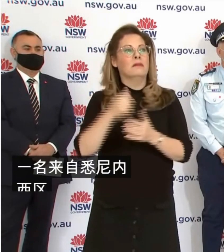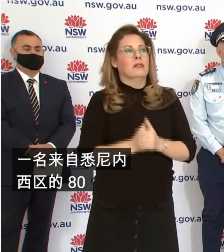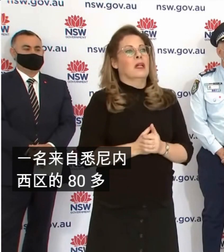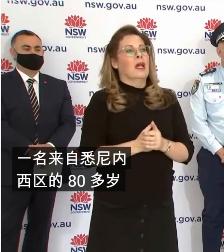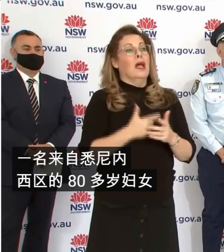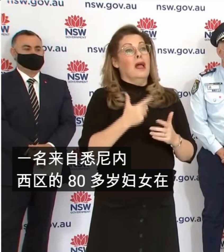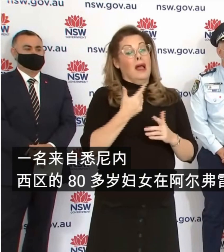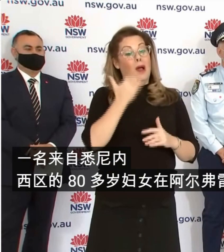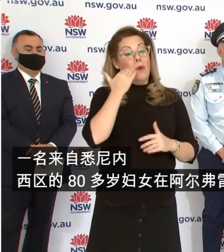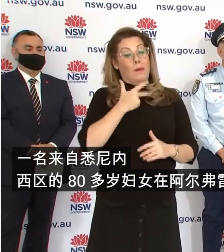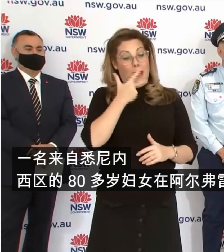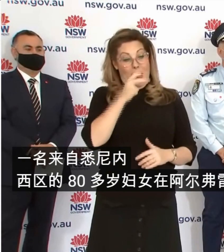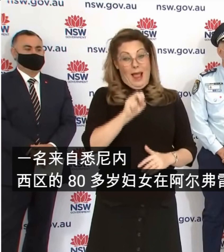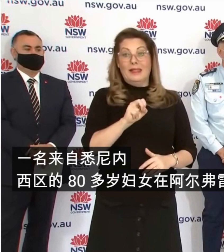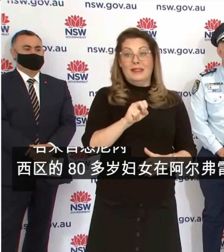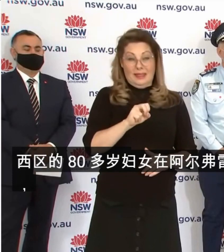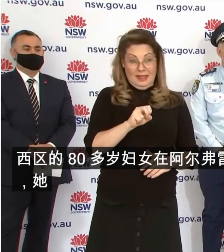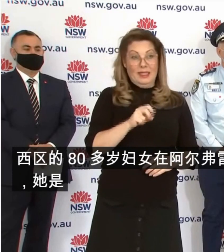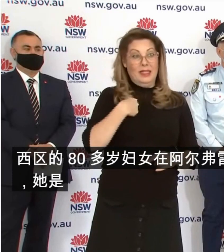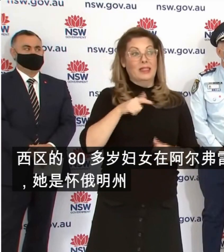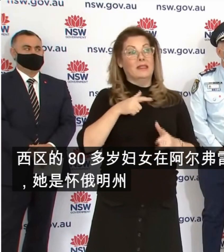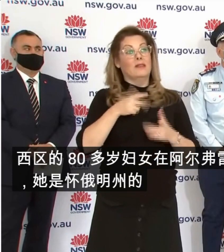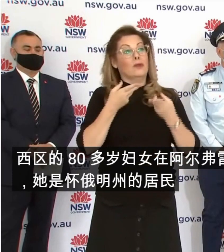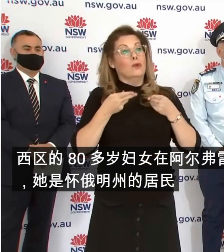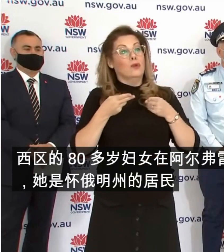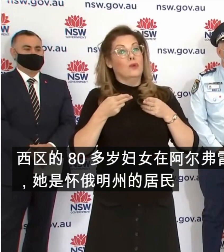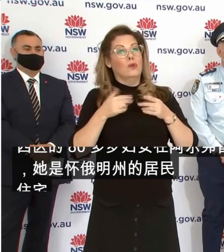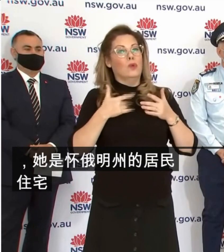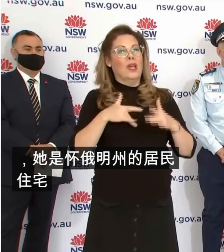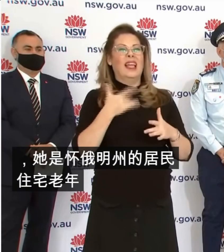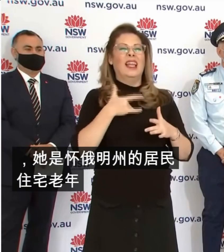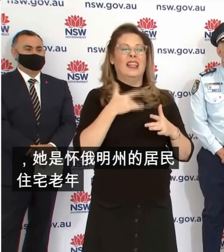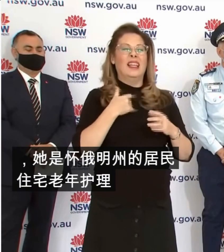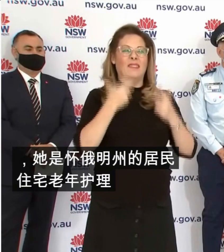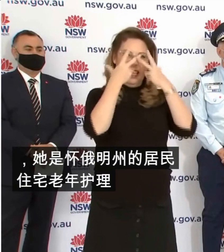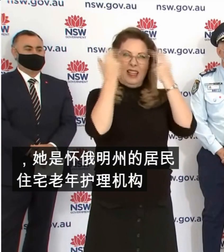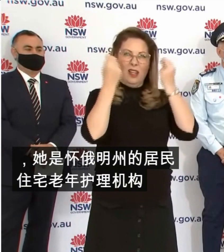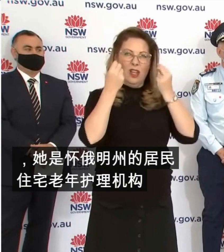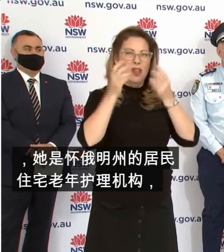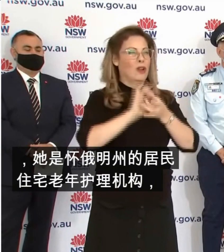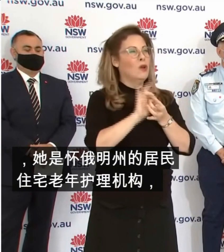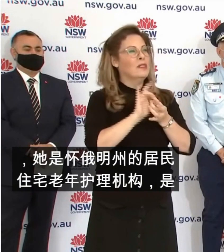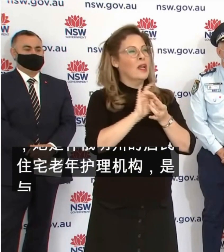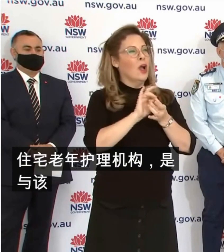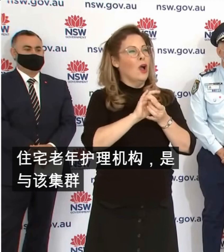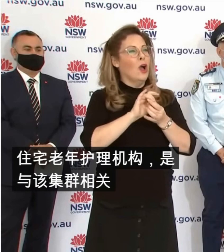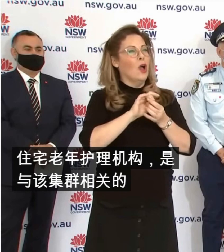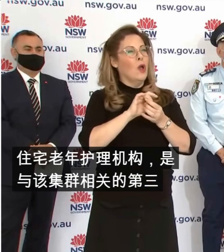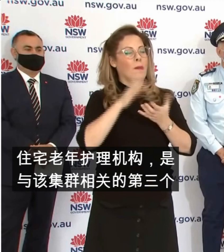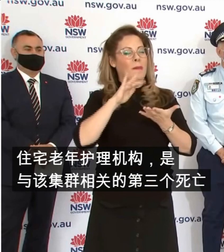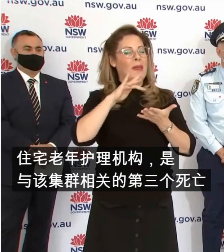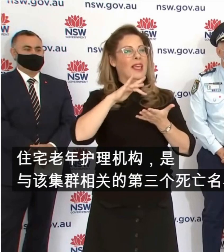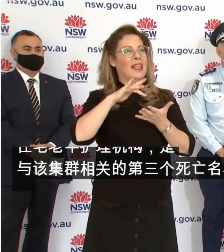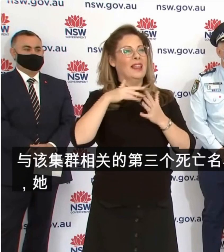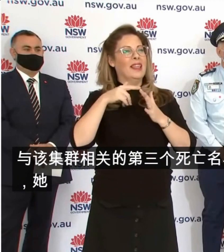inner west died at Royal Prince Alfred Hospital, and she was a resident of the Wyoming Residential Aged Care Facility and is the 3rd death